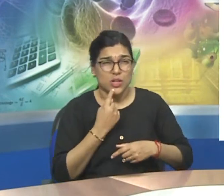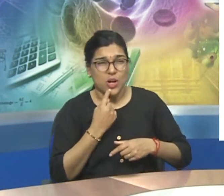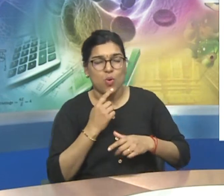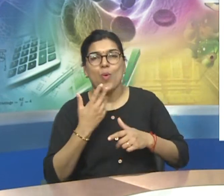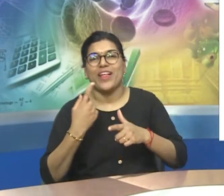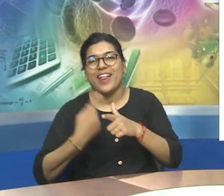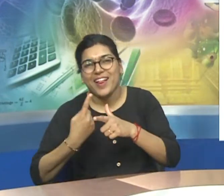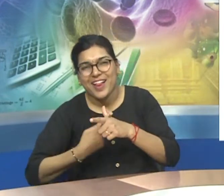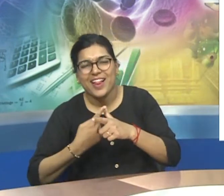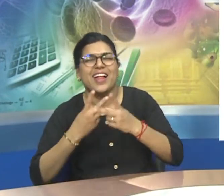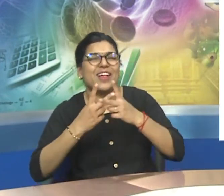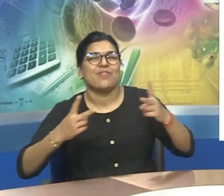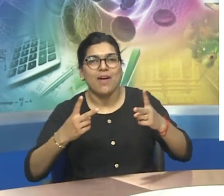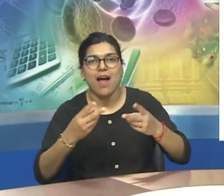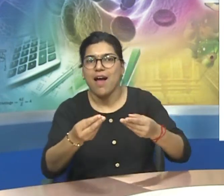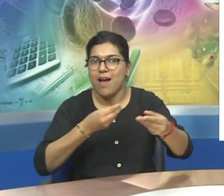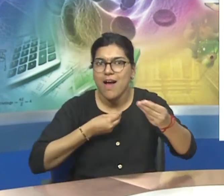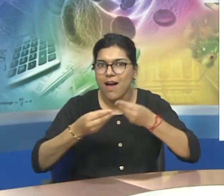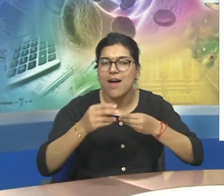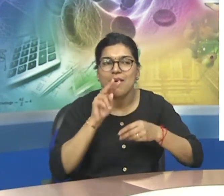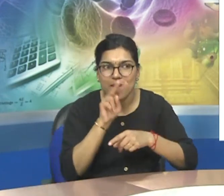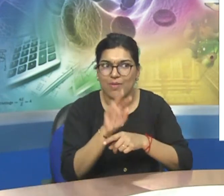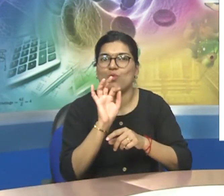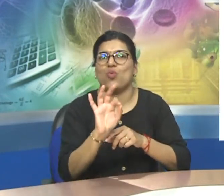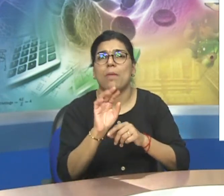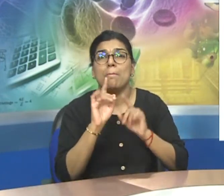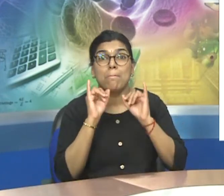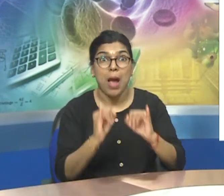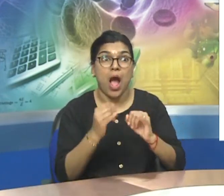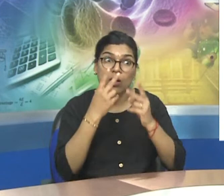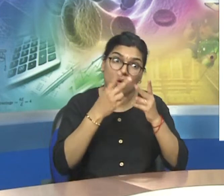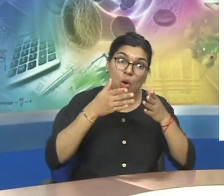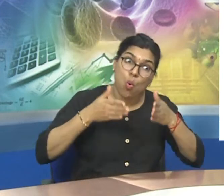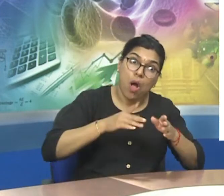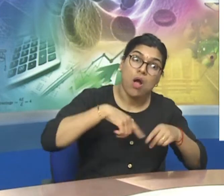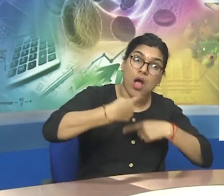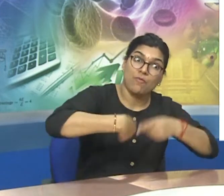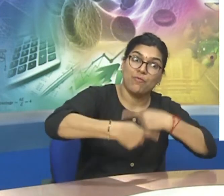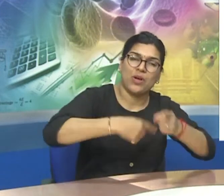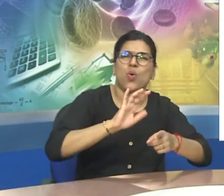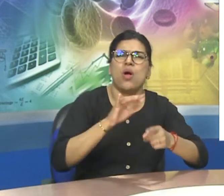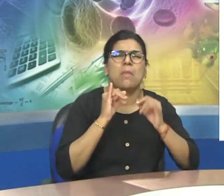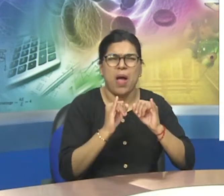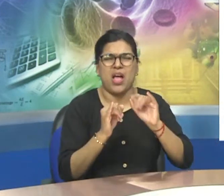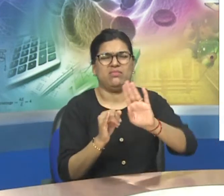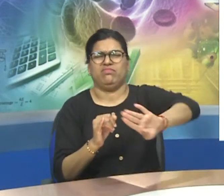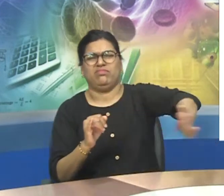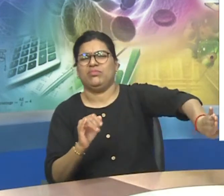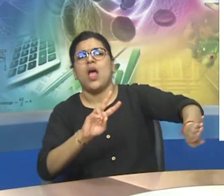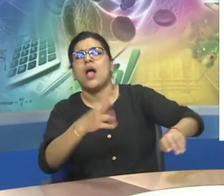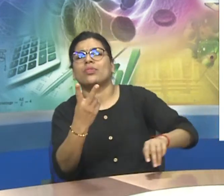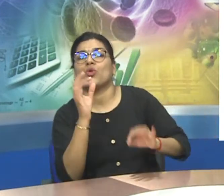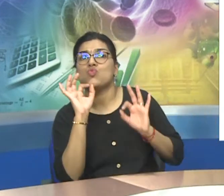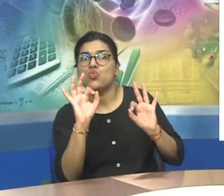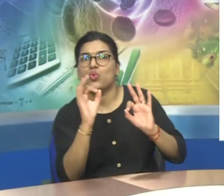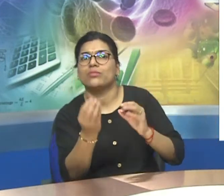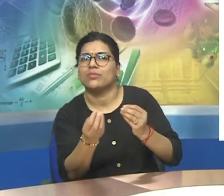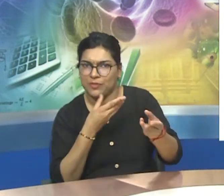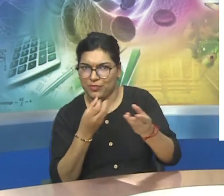Because there are different types of programs coming up every day, so we can make any choice as per our mood or